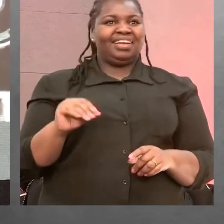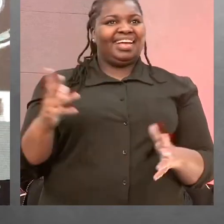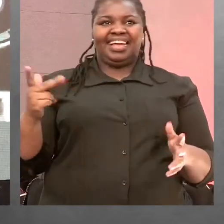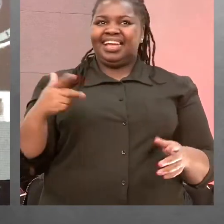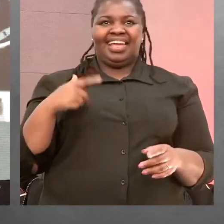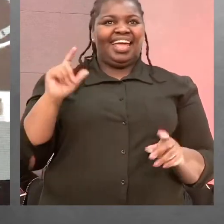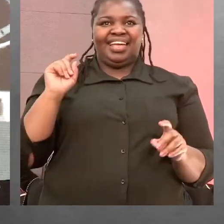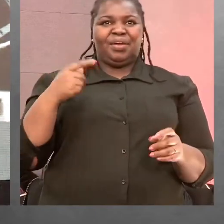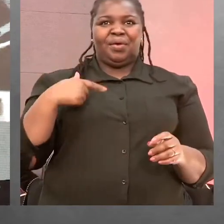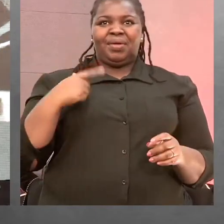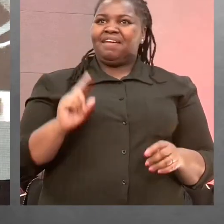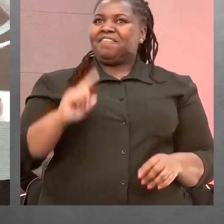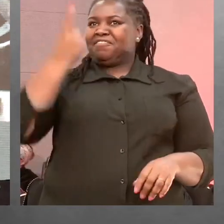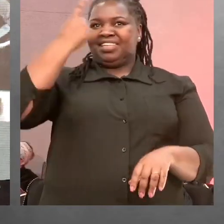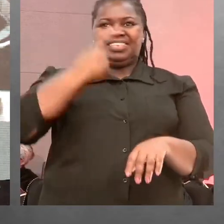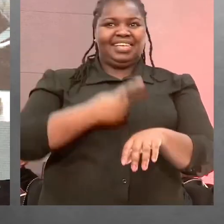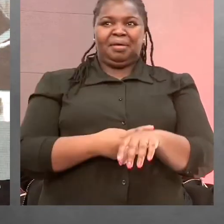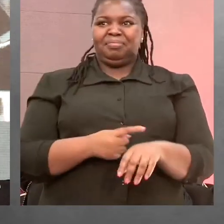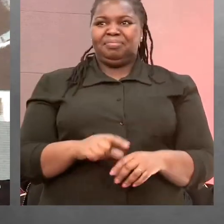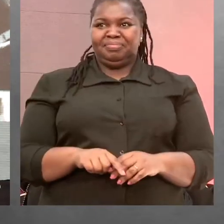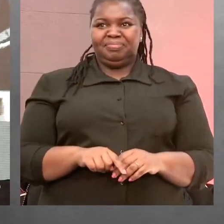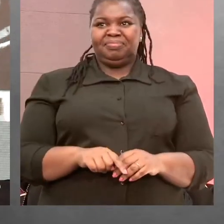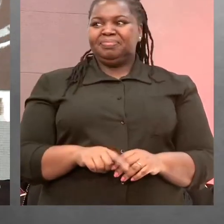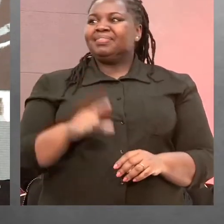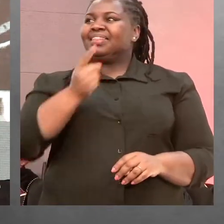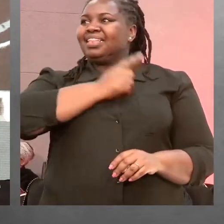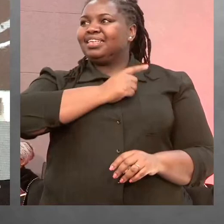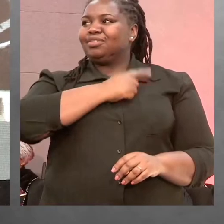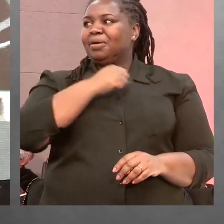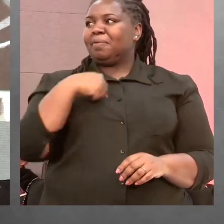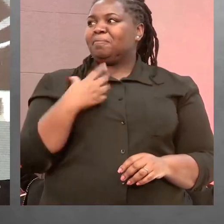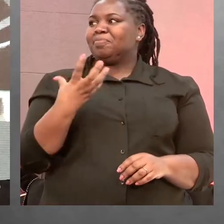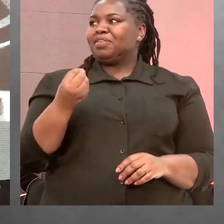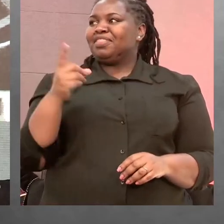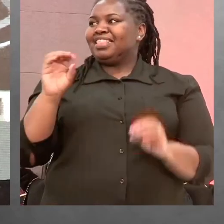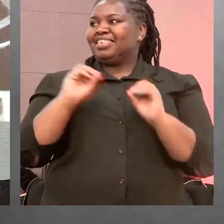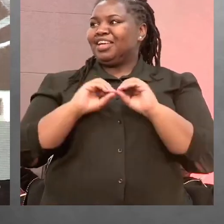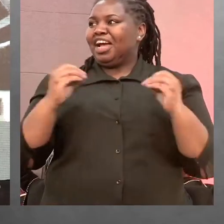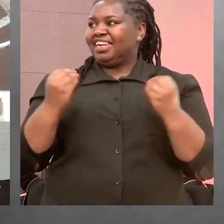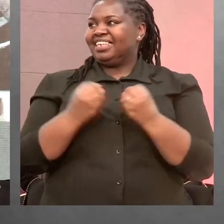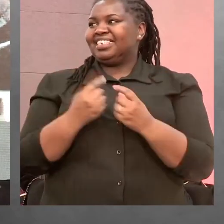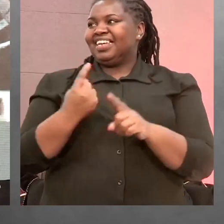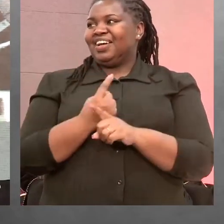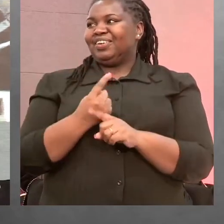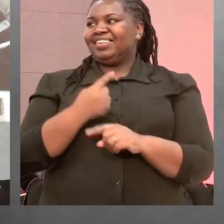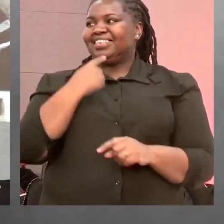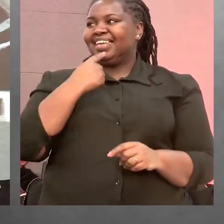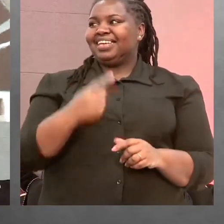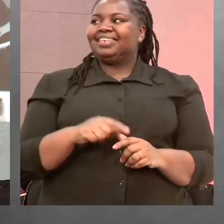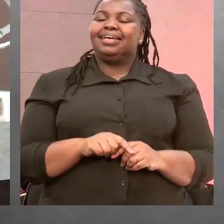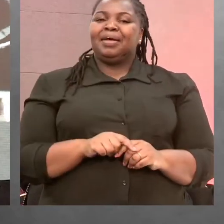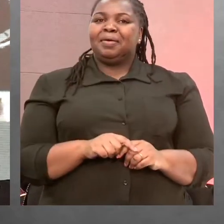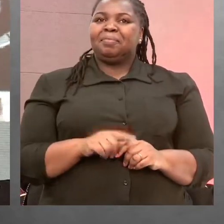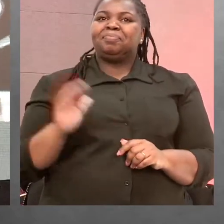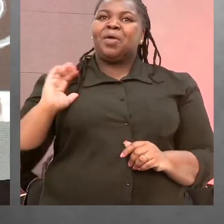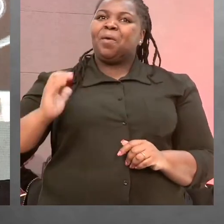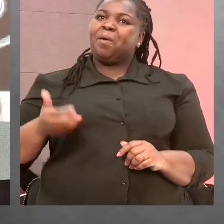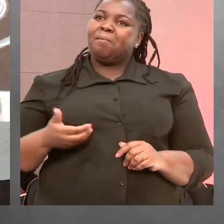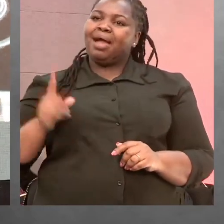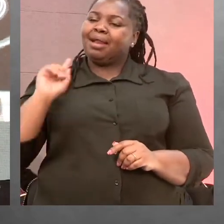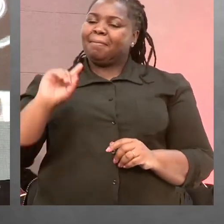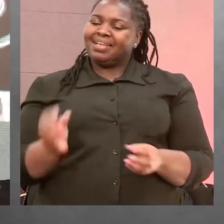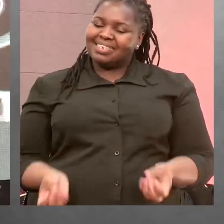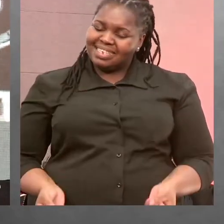knockout stages for the first time. That is why there is this organization that always says Amanina must